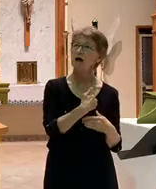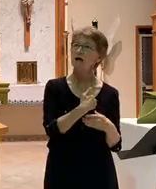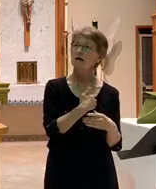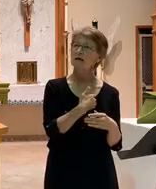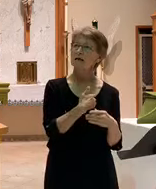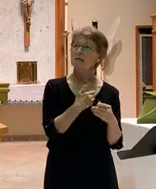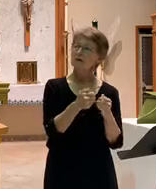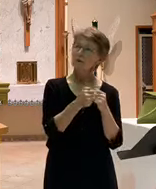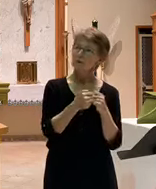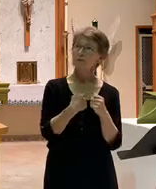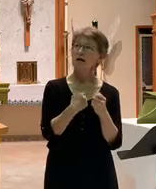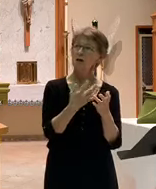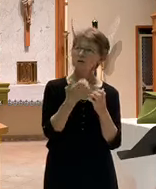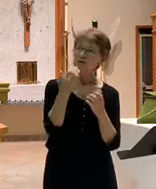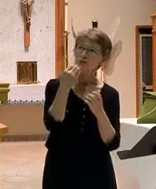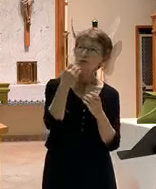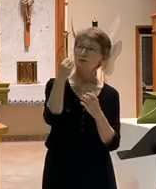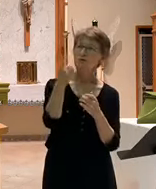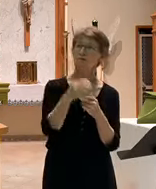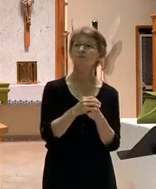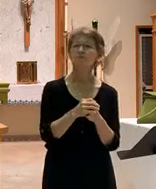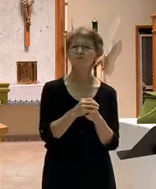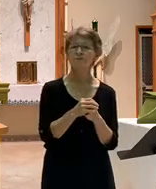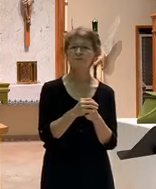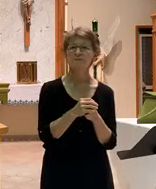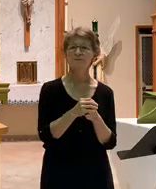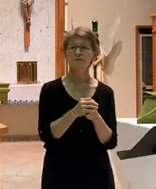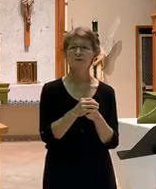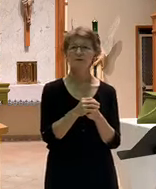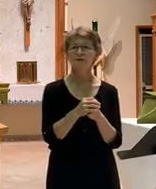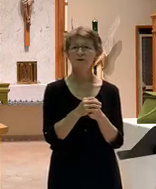know you. Be with me.